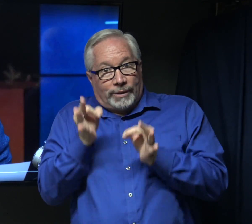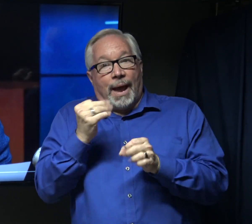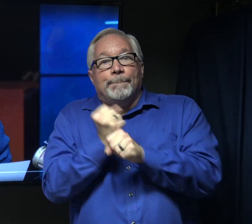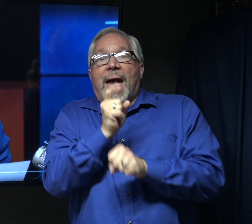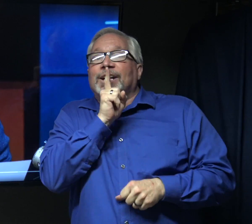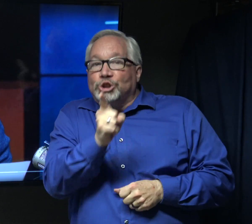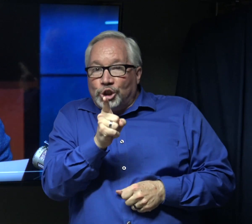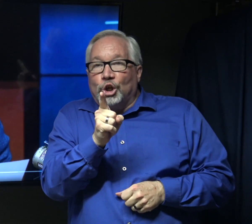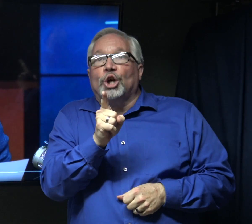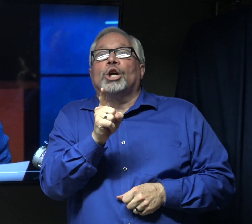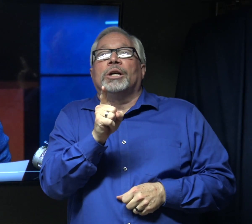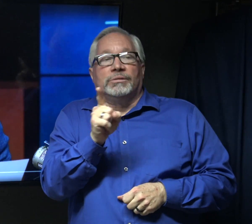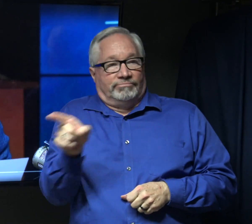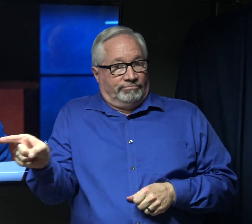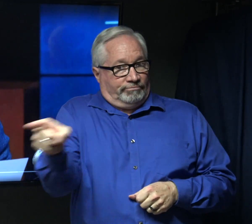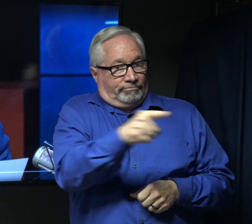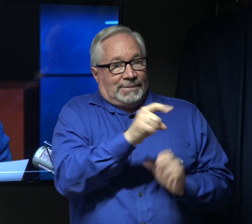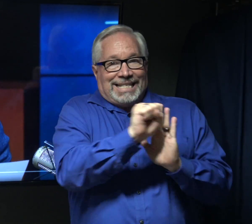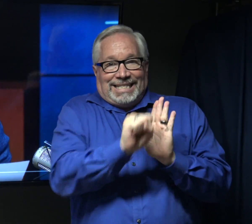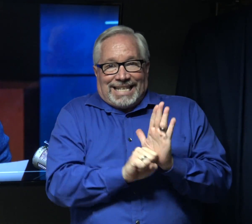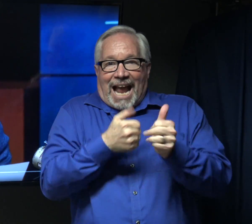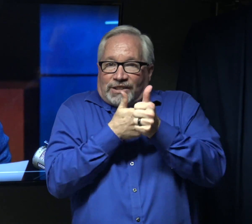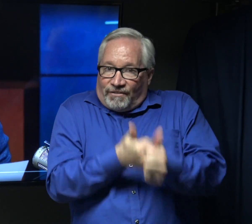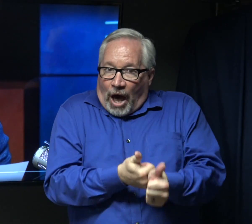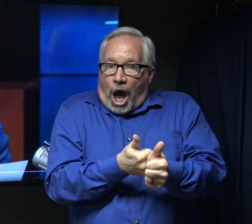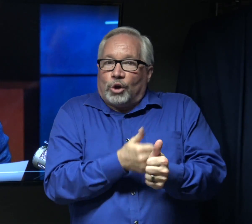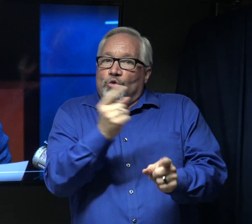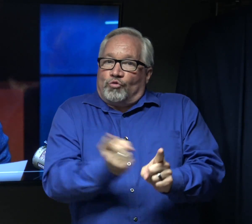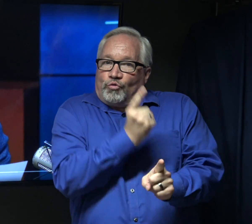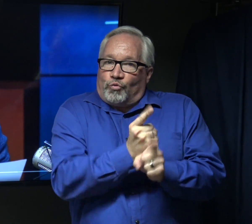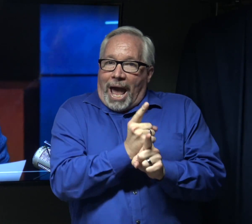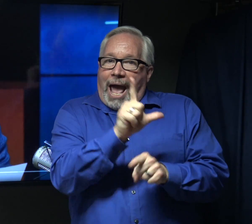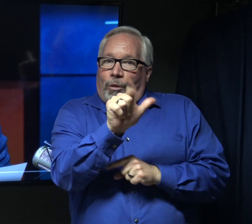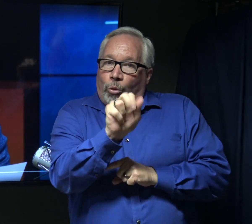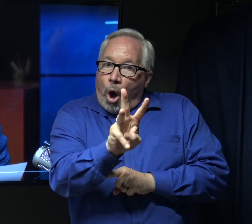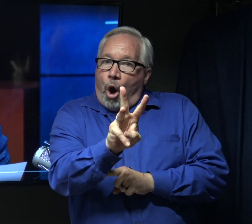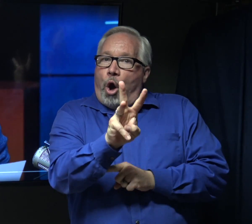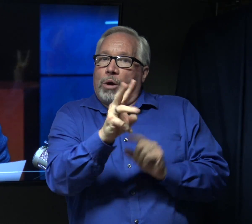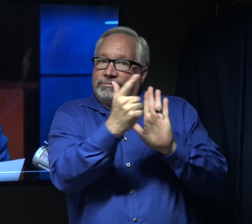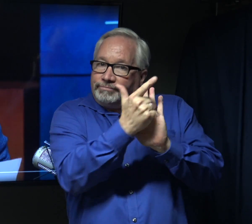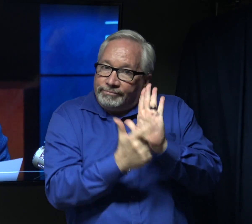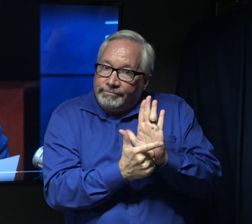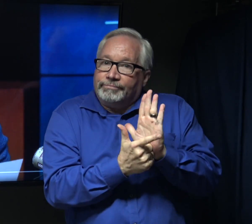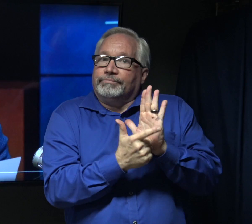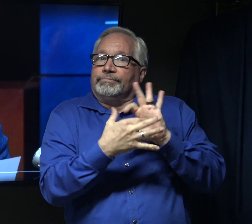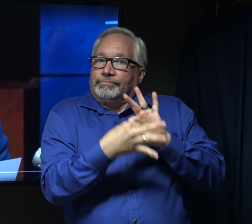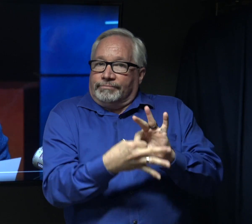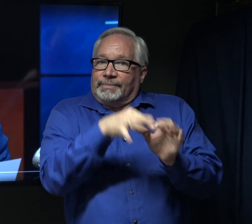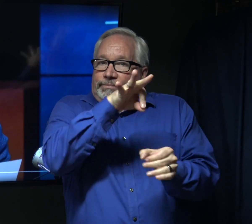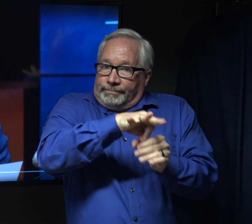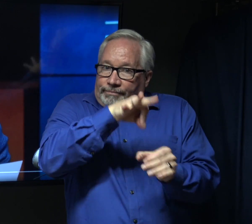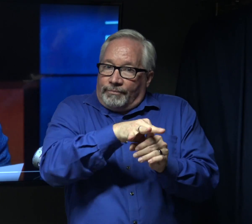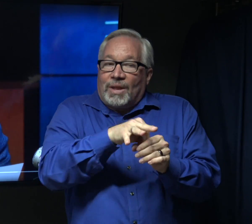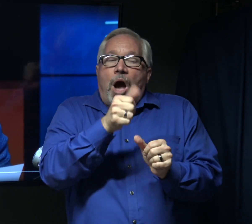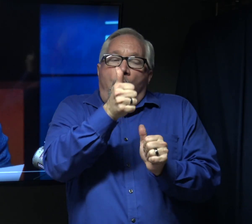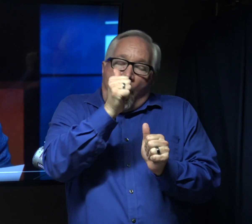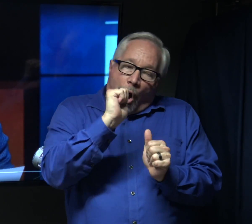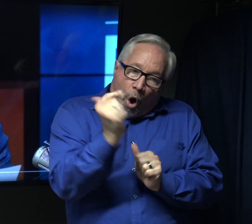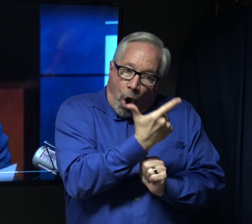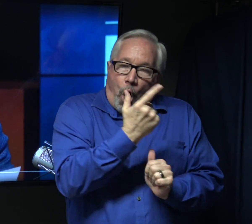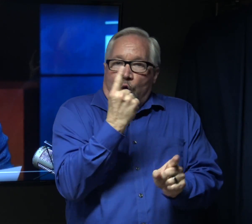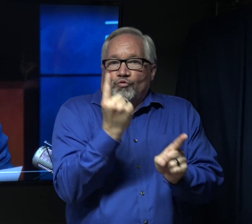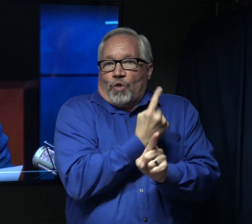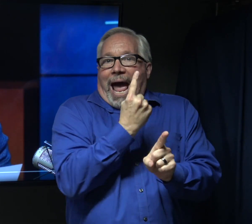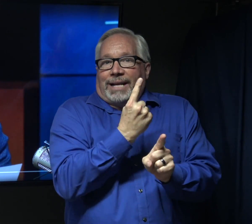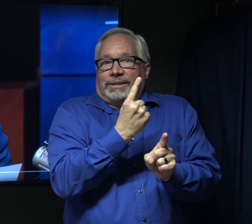rightful winner is seated. The American people are entitled to an honest election. That means counting all legal ballots and not counting